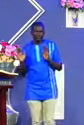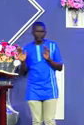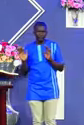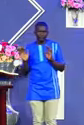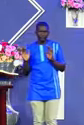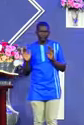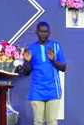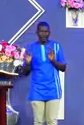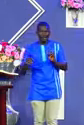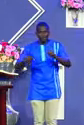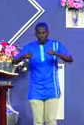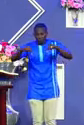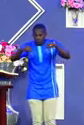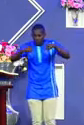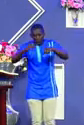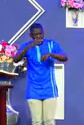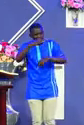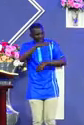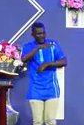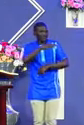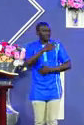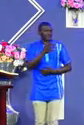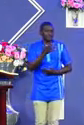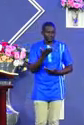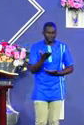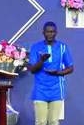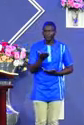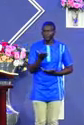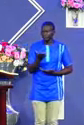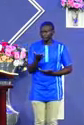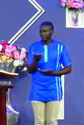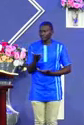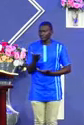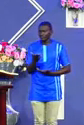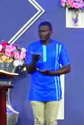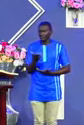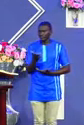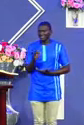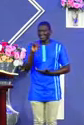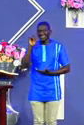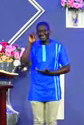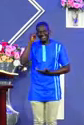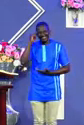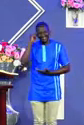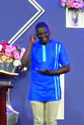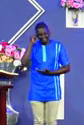shrine. This night, I believe